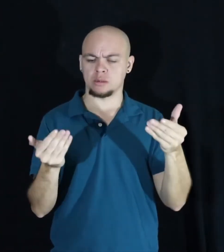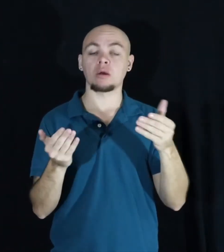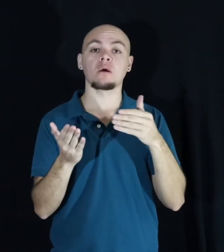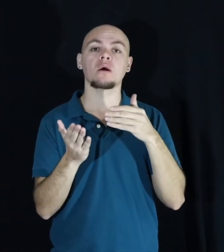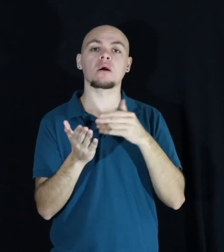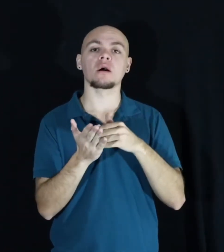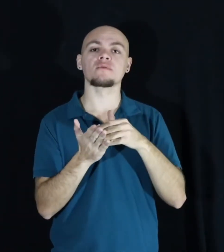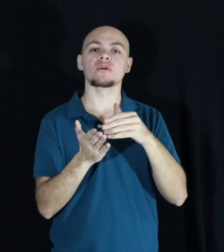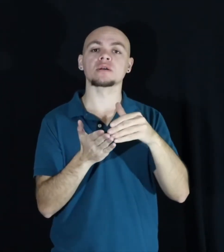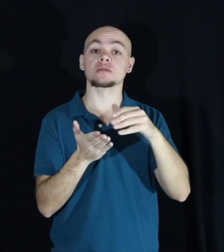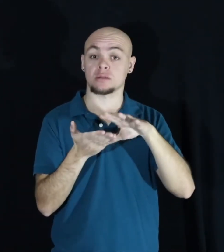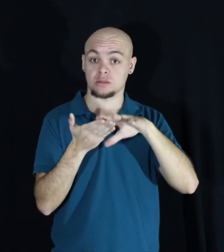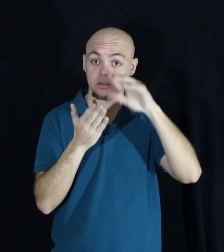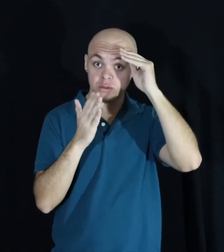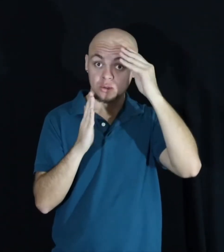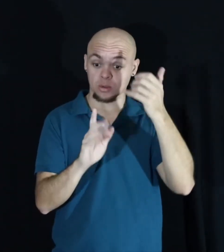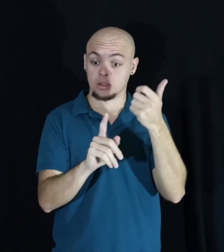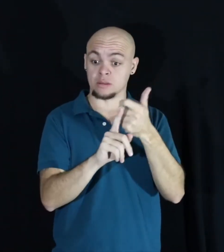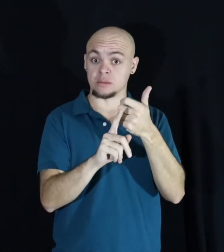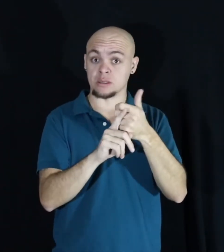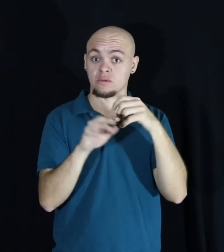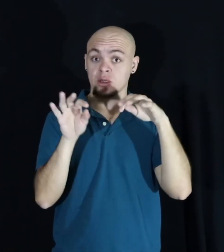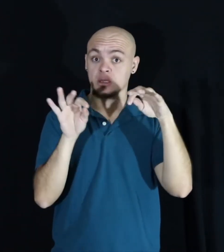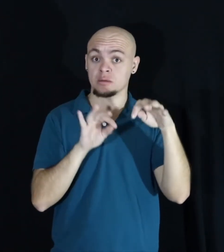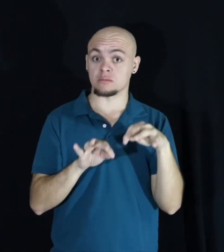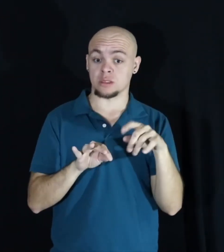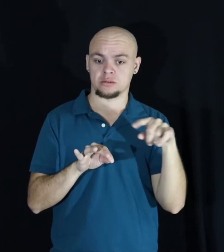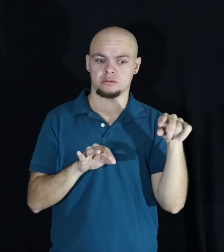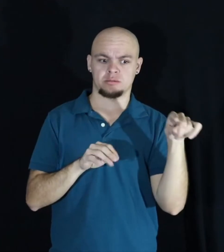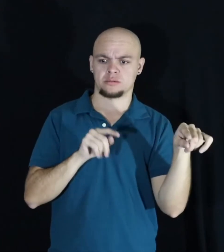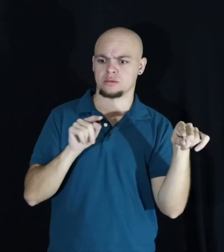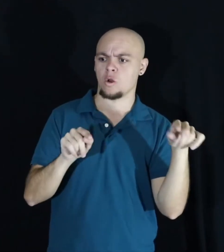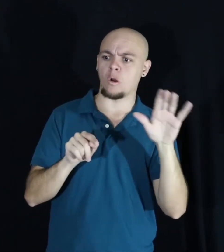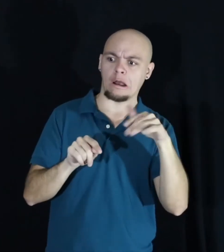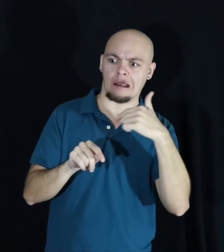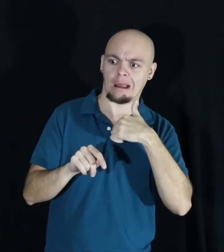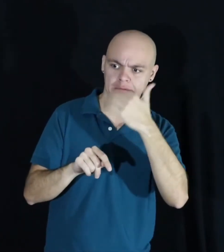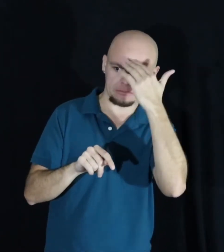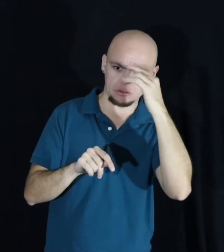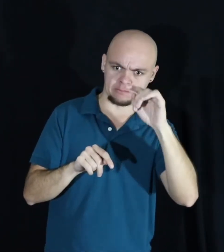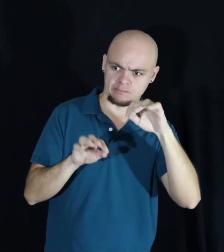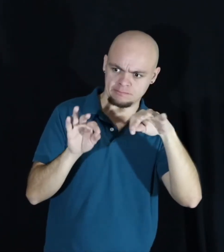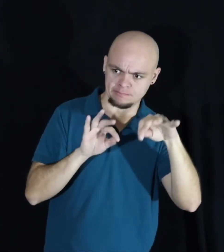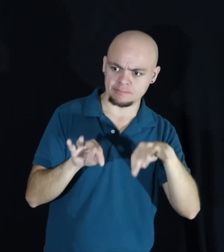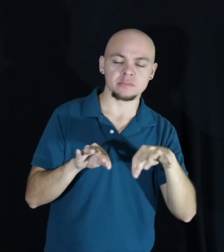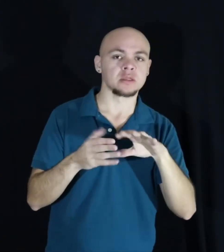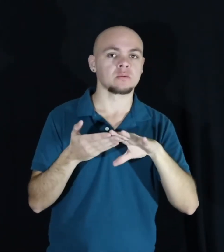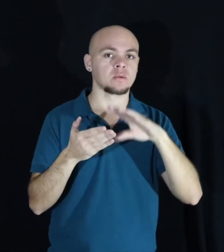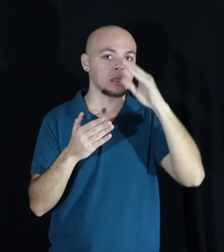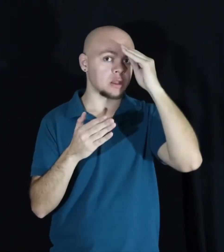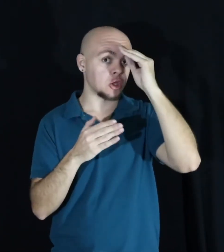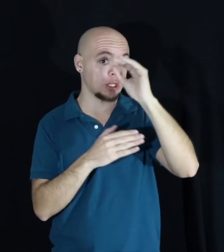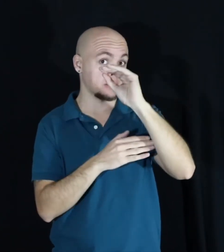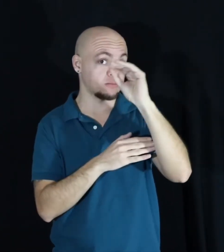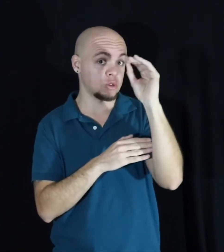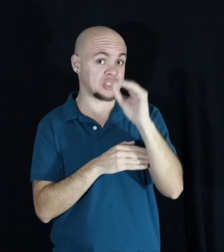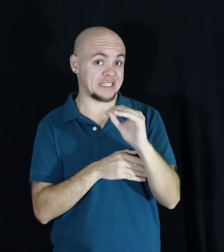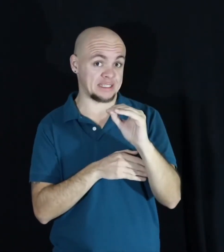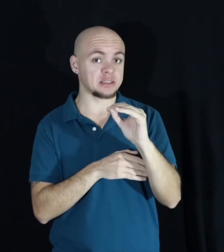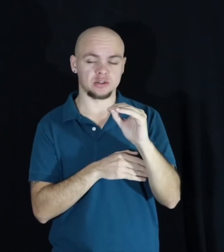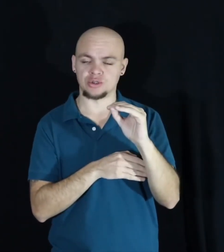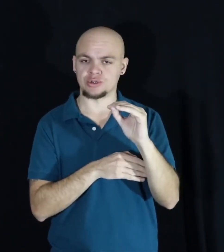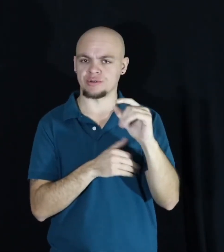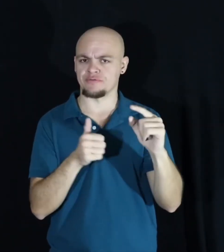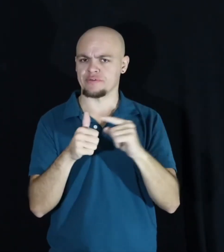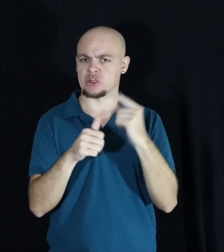Oftentimes, the students were explaining to other students in terms of what they already knew. We were learning about percentages the first day, and